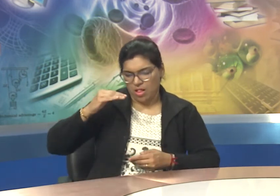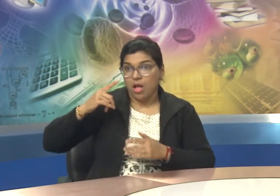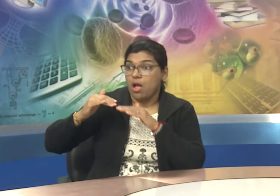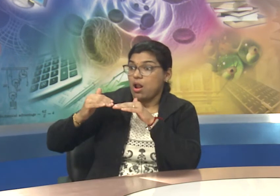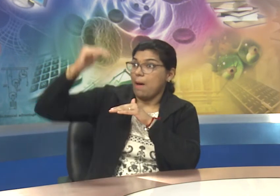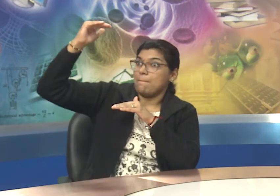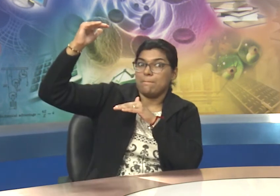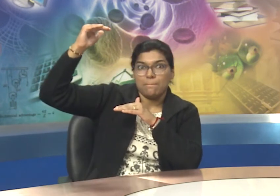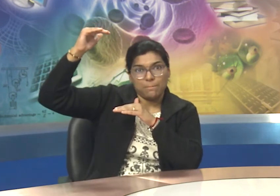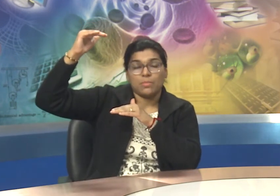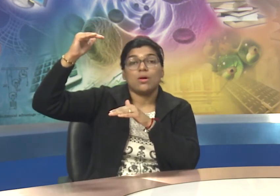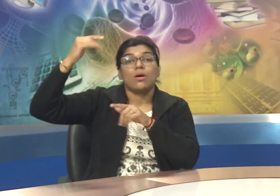pony.